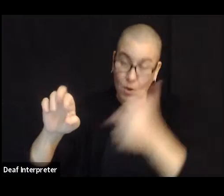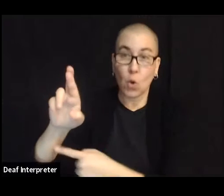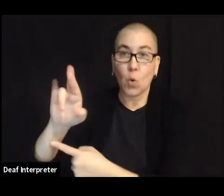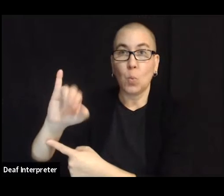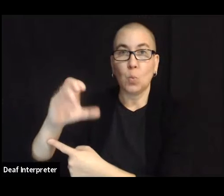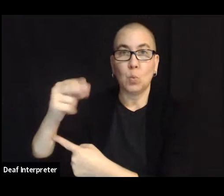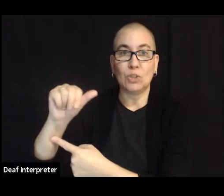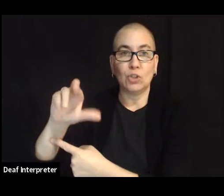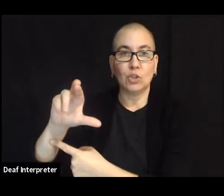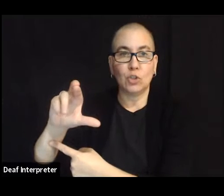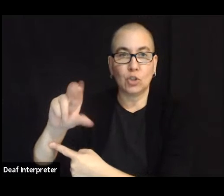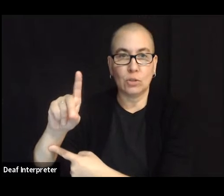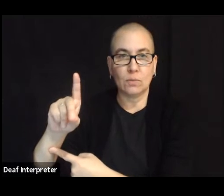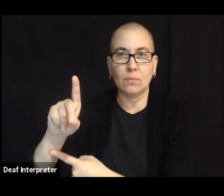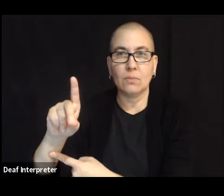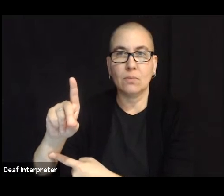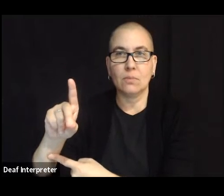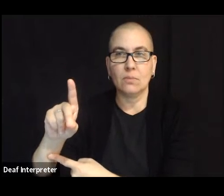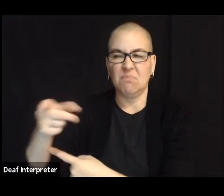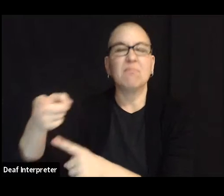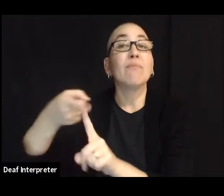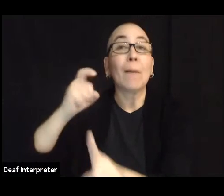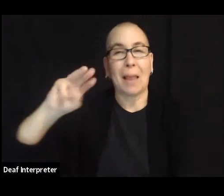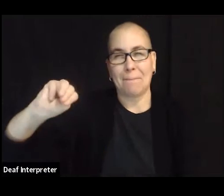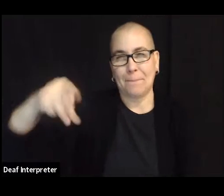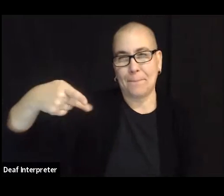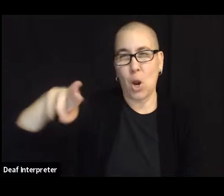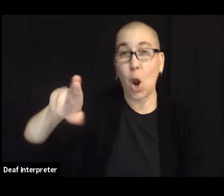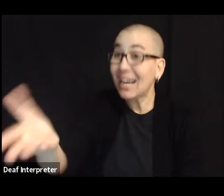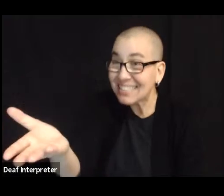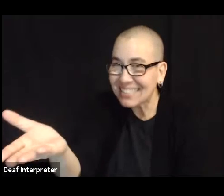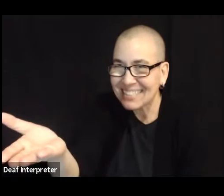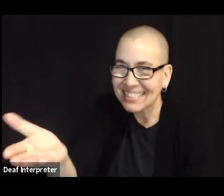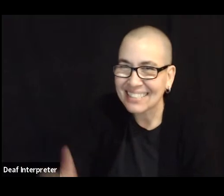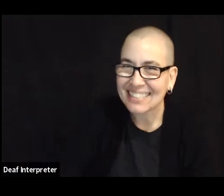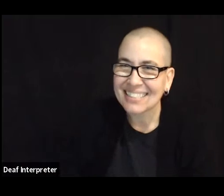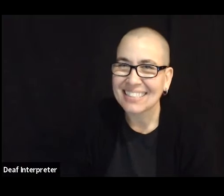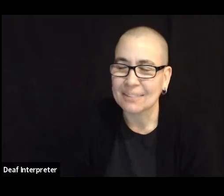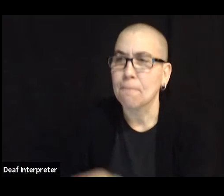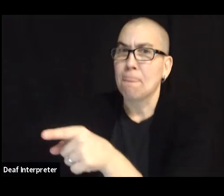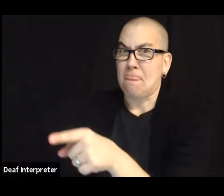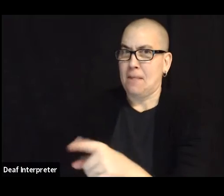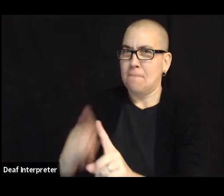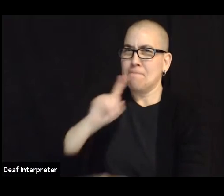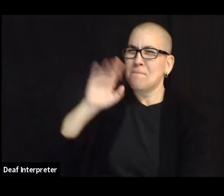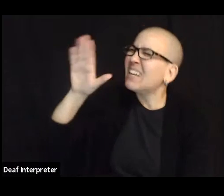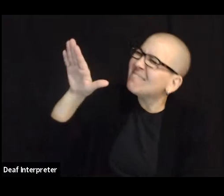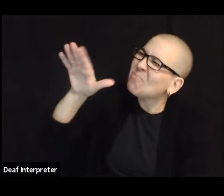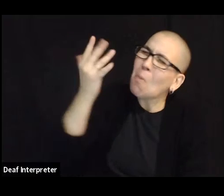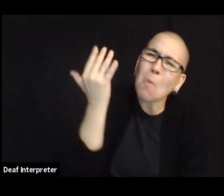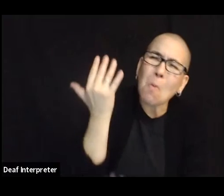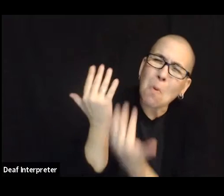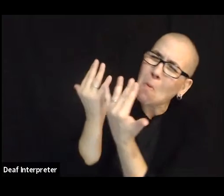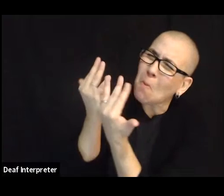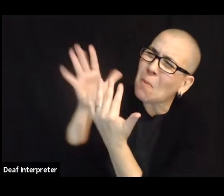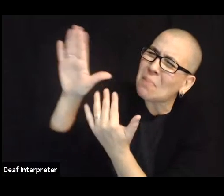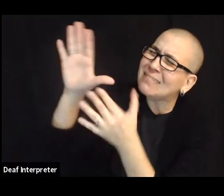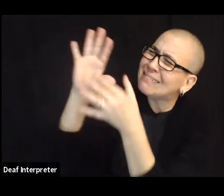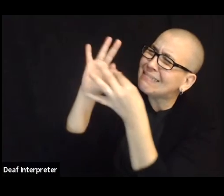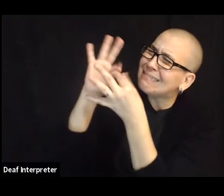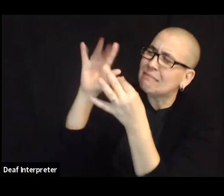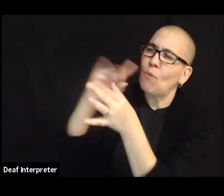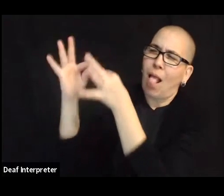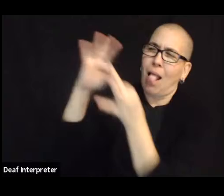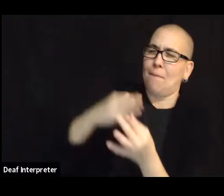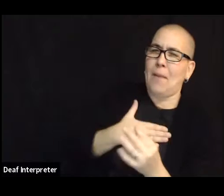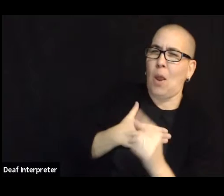to clarify what you guys just said. I think my question was along the lines of, if you are suddenly in a position where the federal